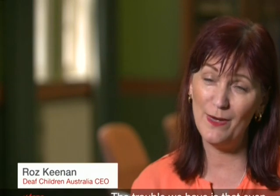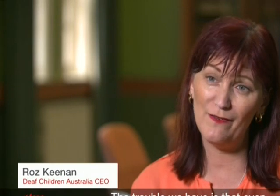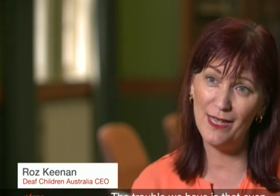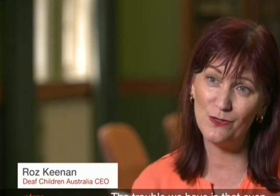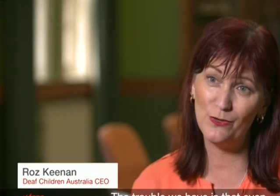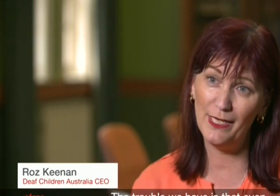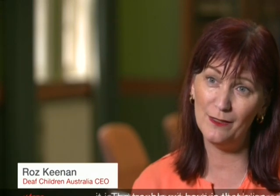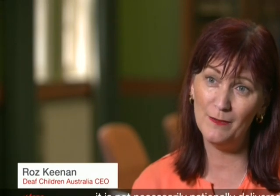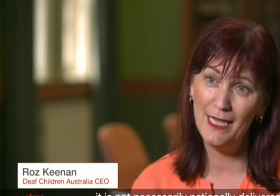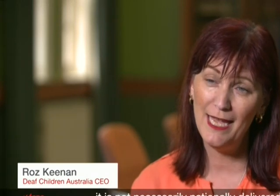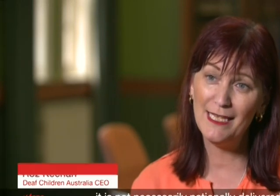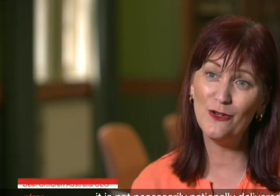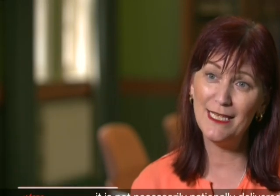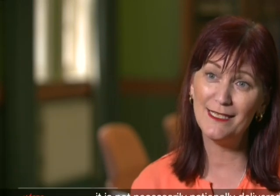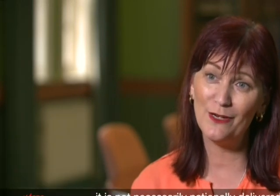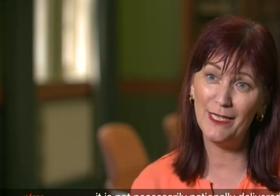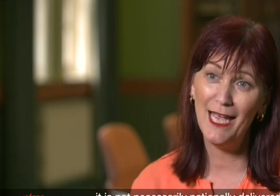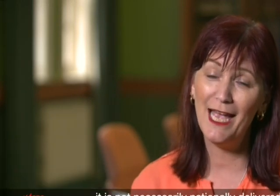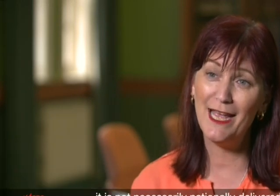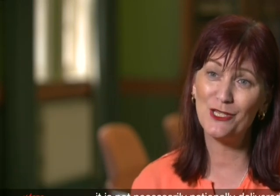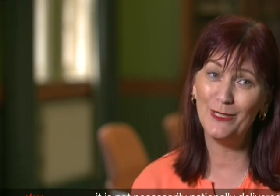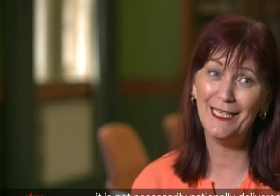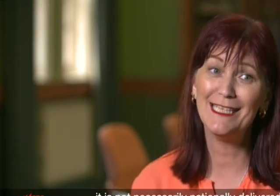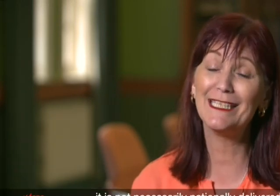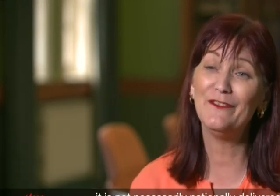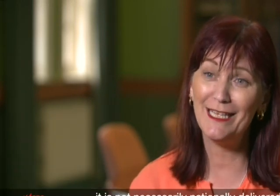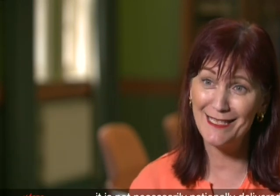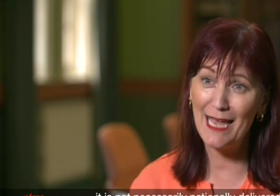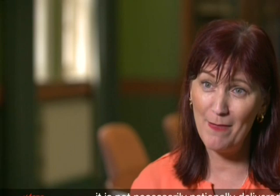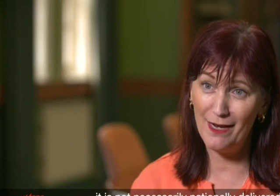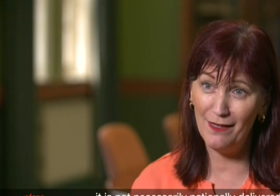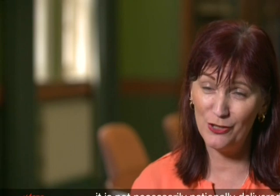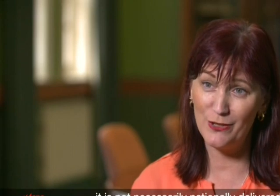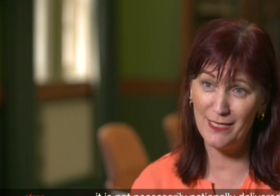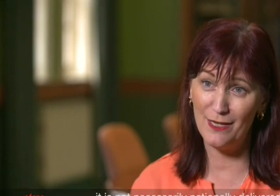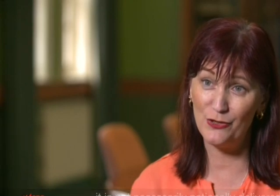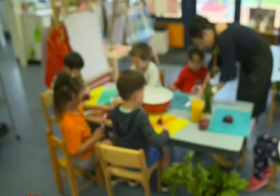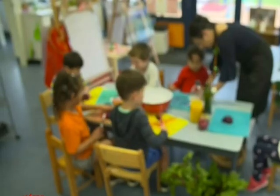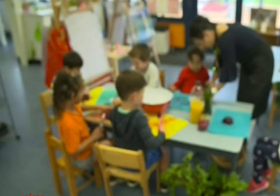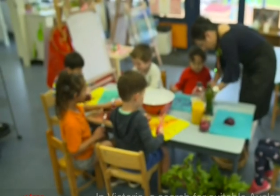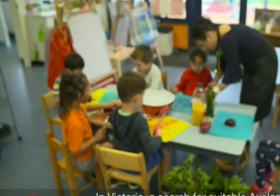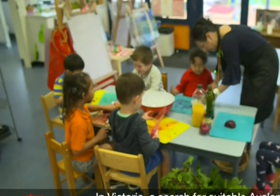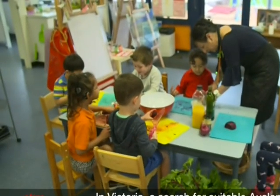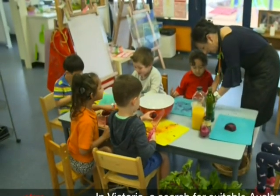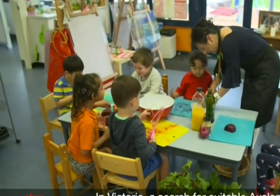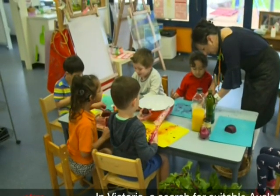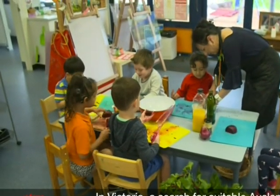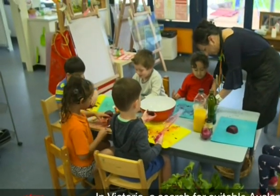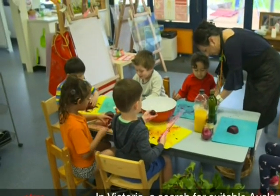have a national curriculum, it's not necessarily nationally delivered in the same manner across the country. In Victoria, a search